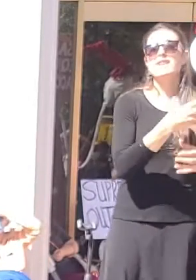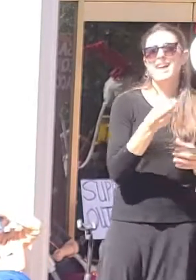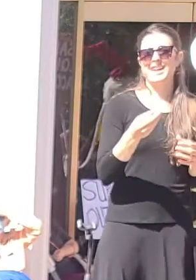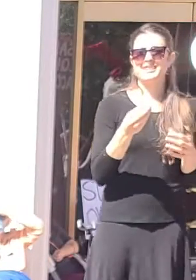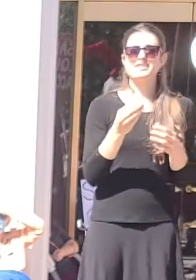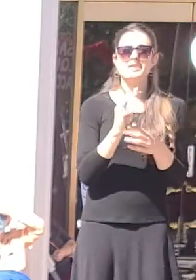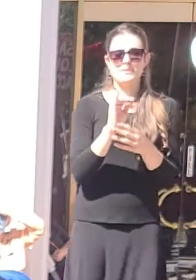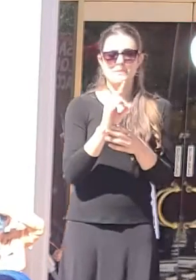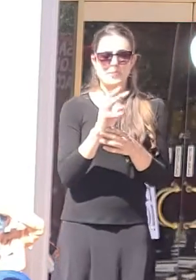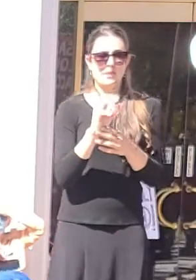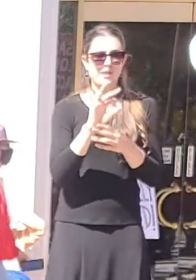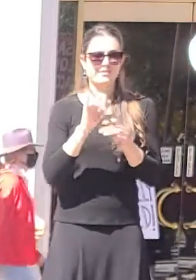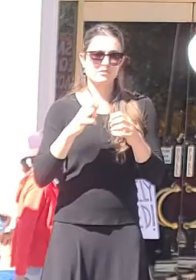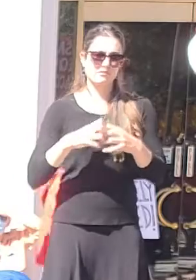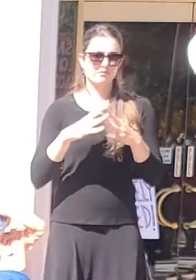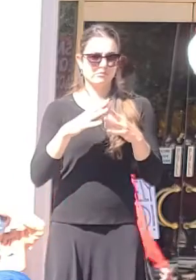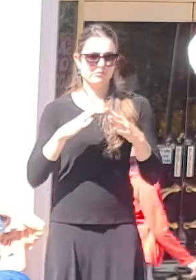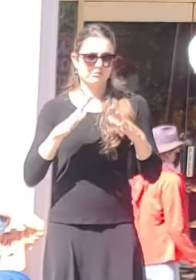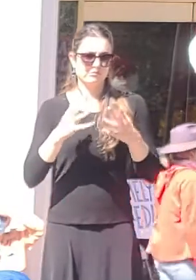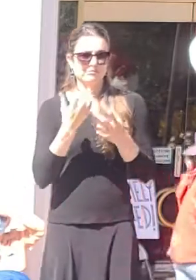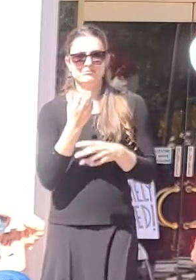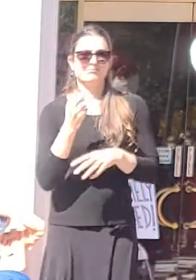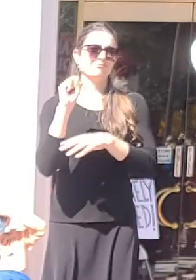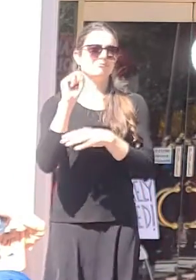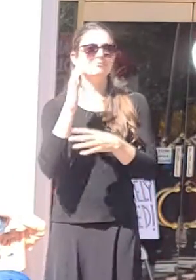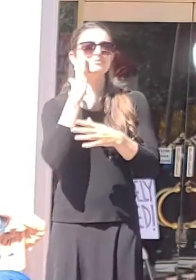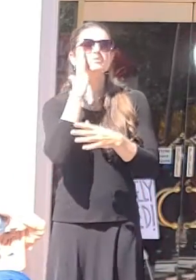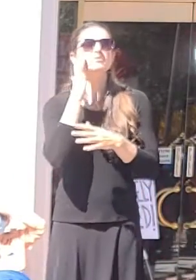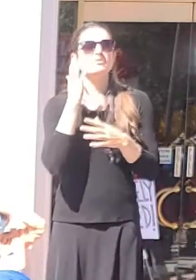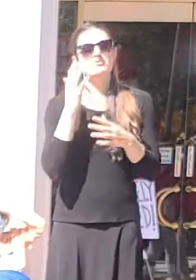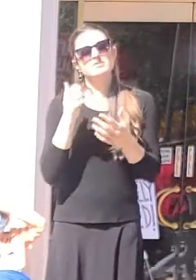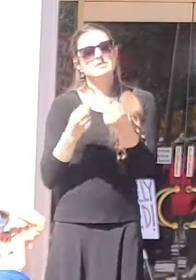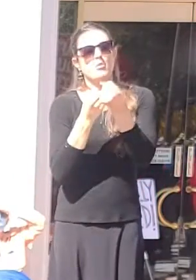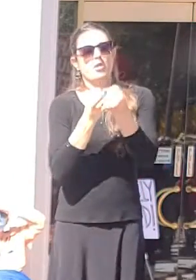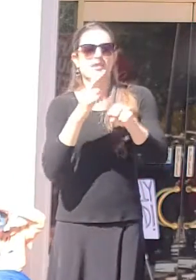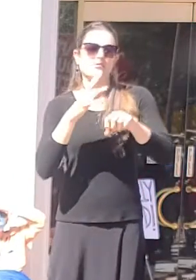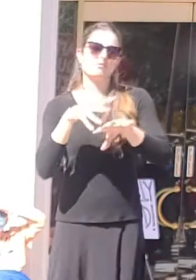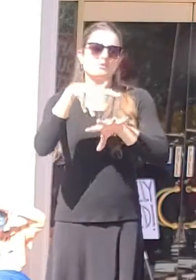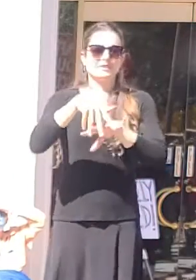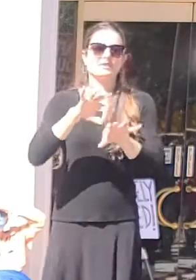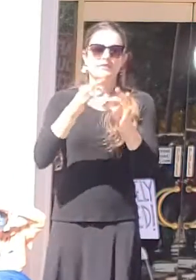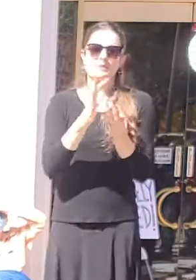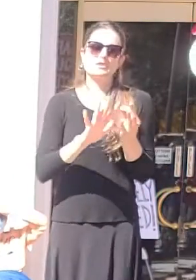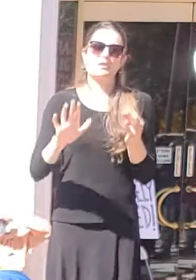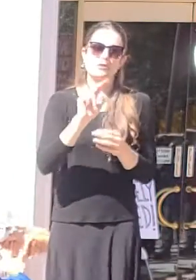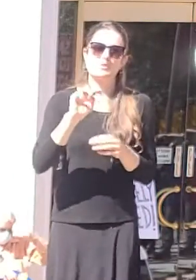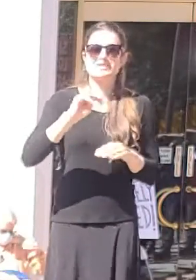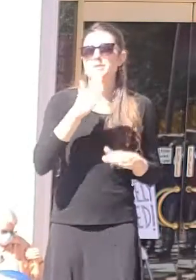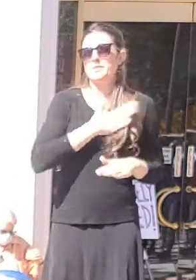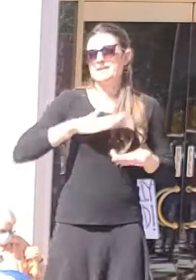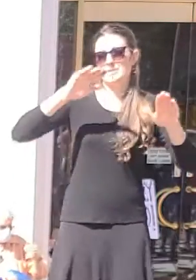abortion and out-of-hospital birth services for Native families in New Mexico. Please help me welcome Melisa.